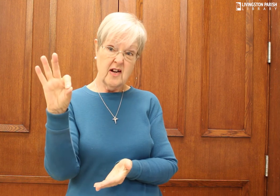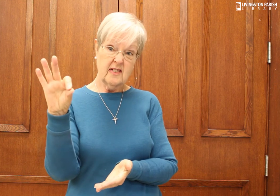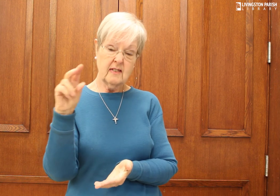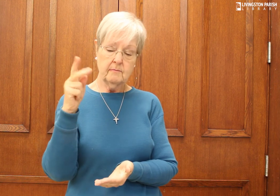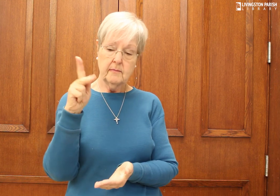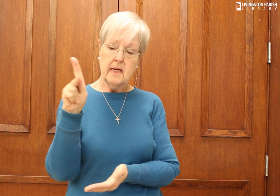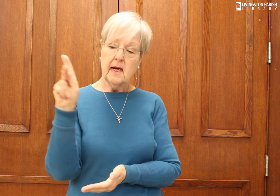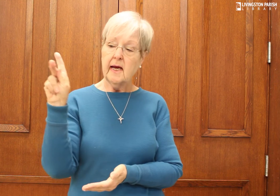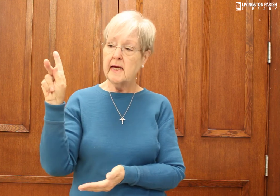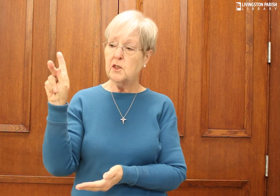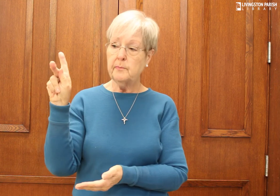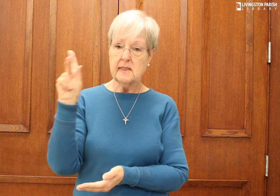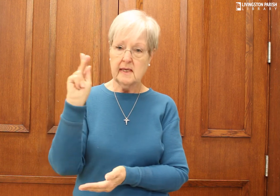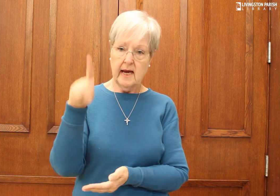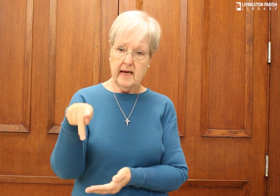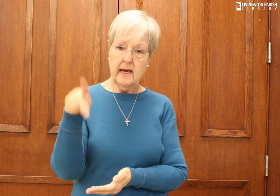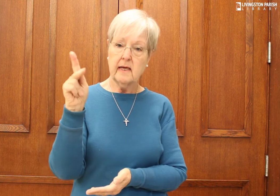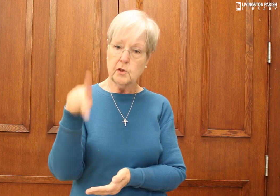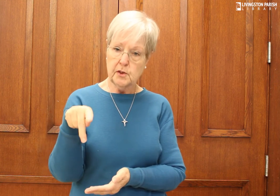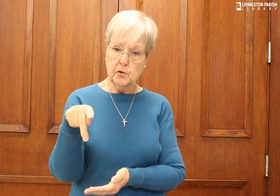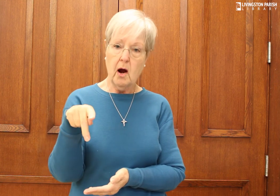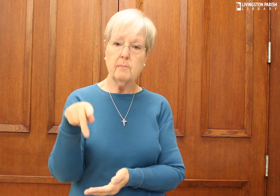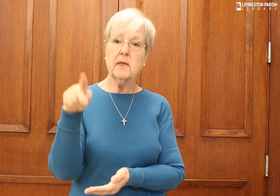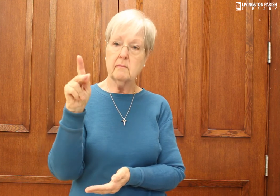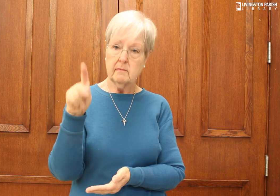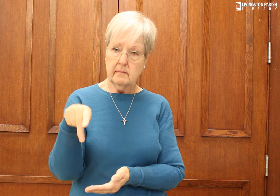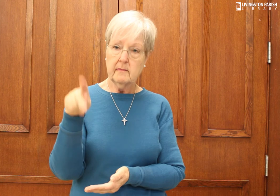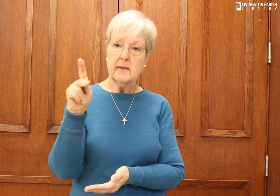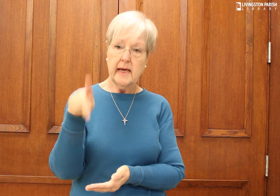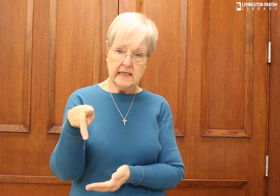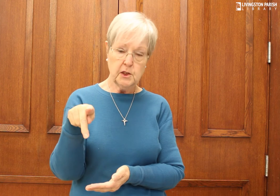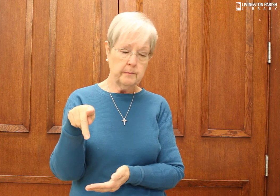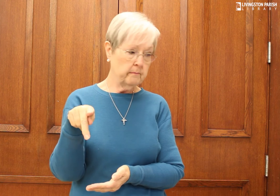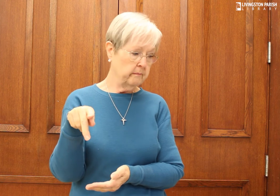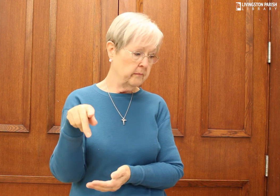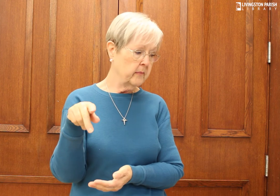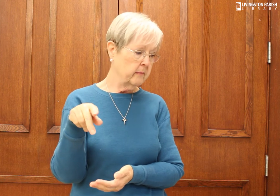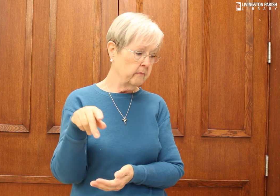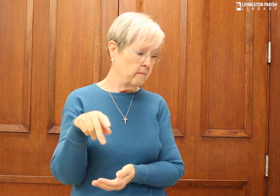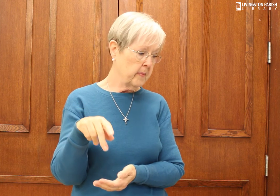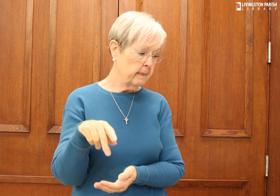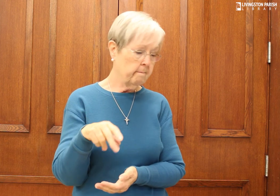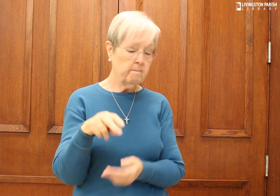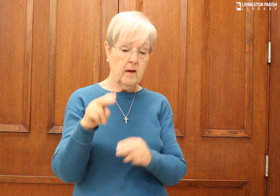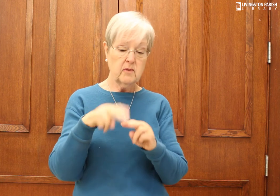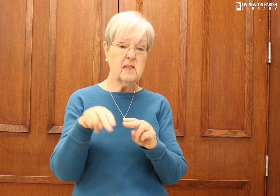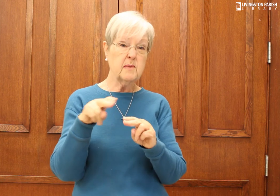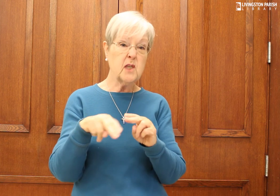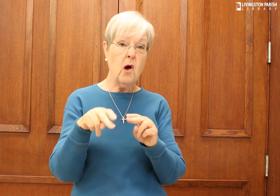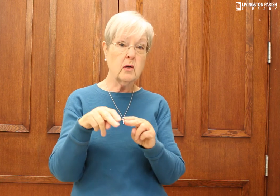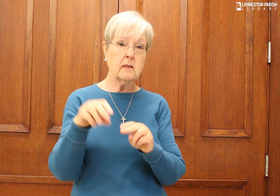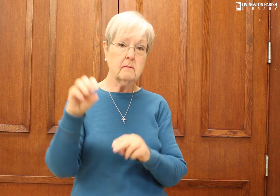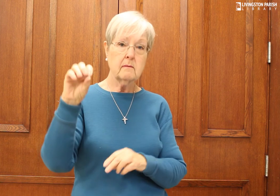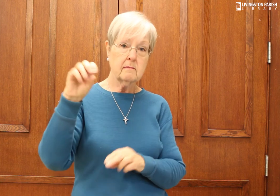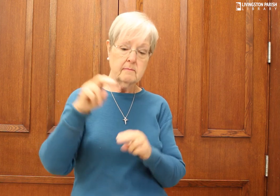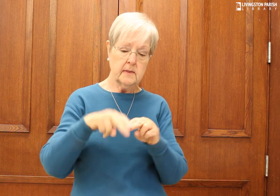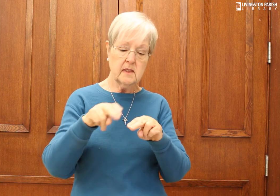fries? Ketchup is the Cajun, just dropped. Ketchup. Want some salt?